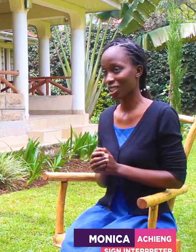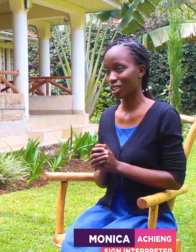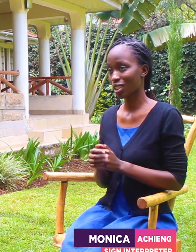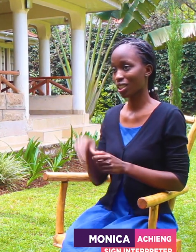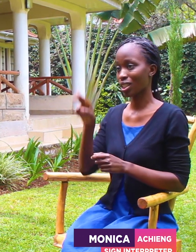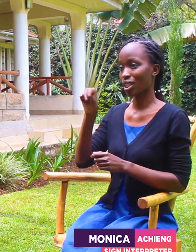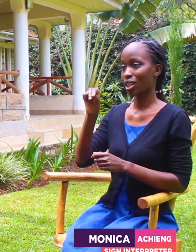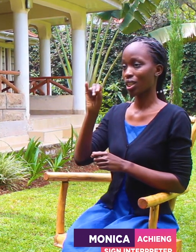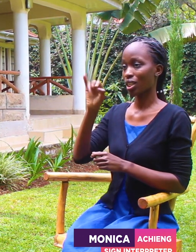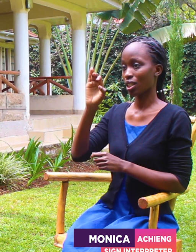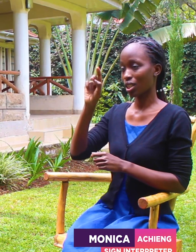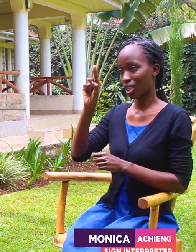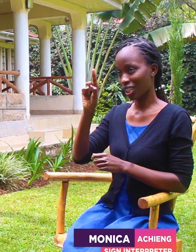Nicholas, Nick, and John.